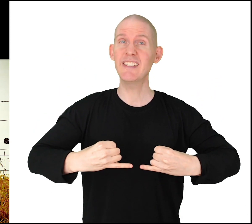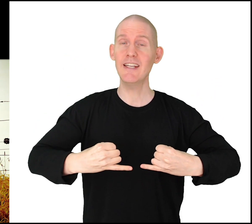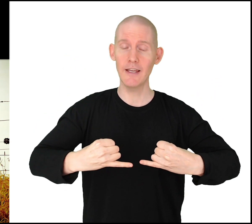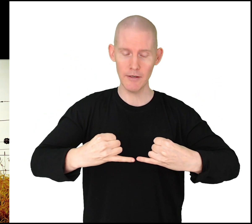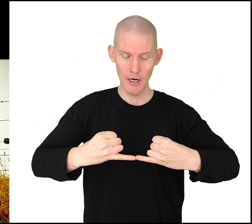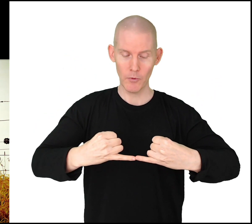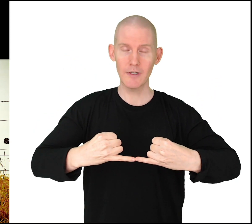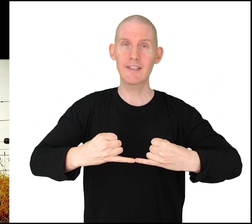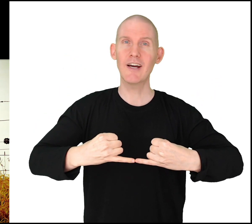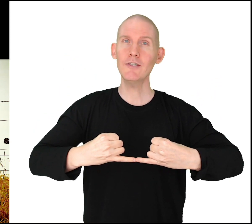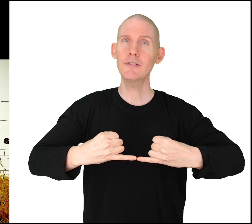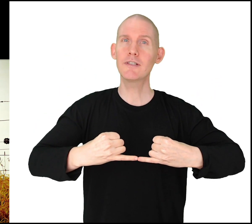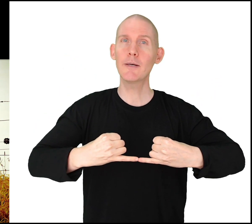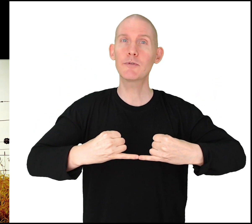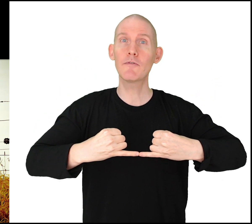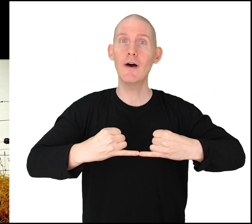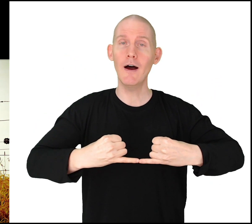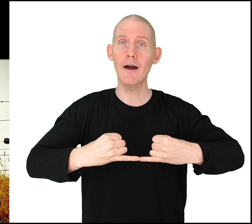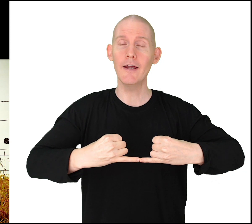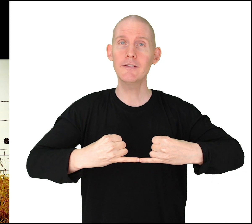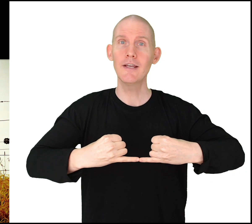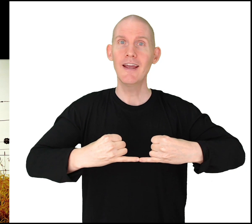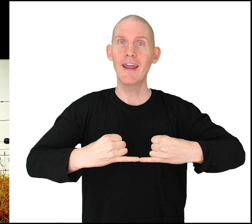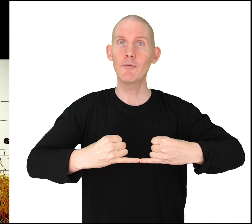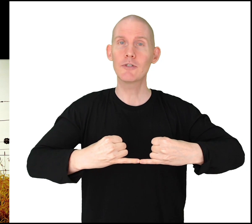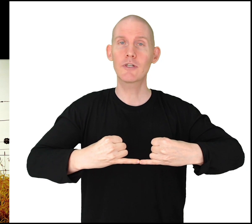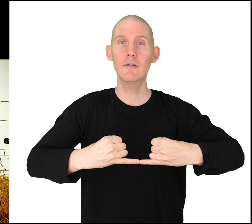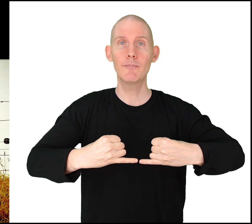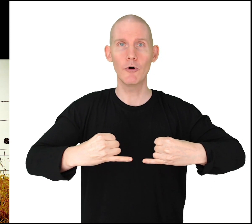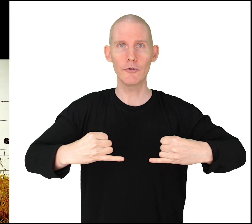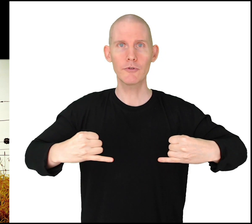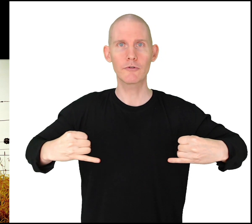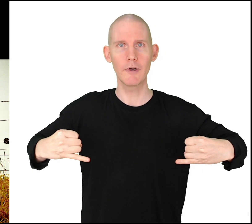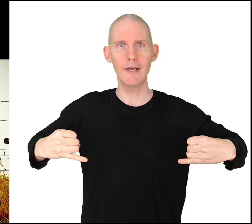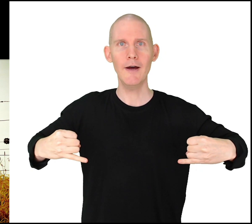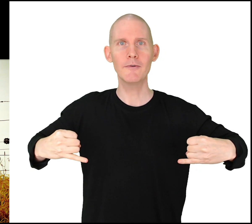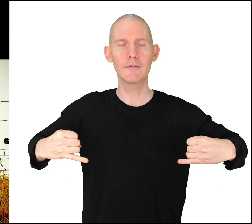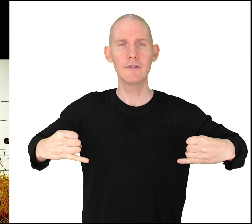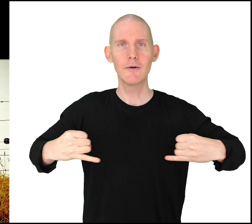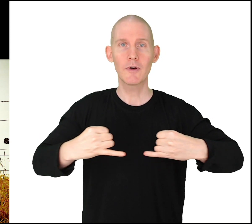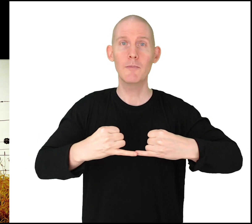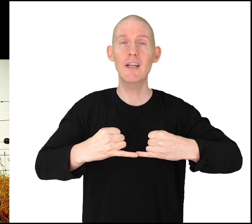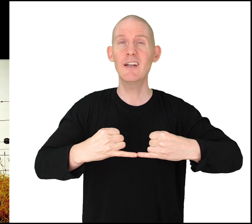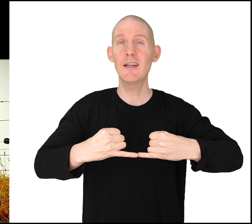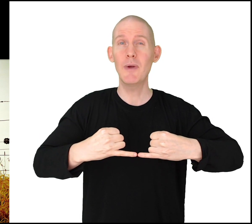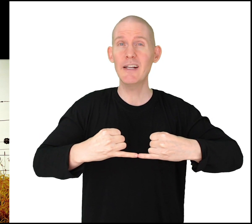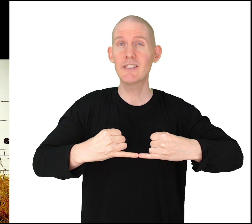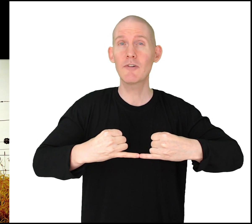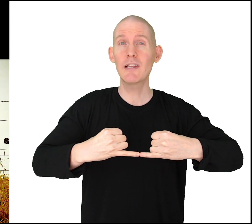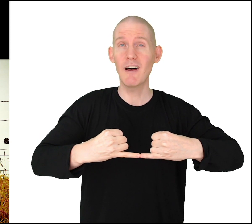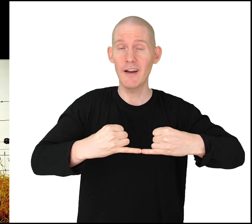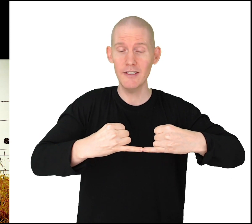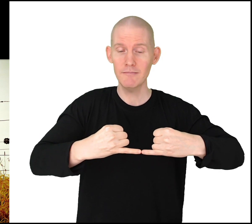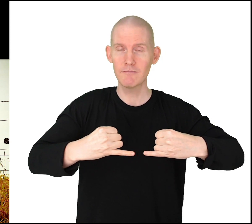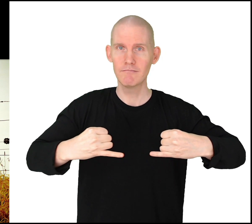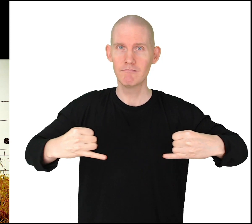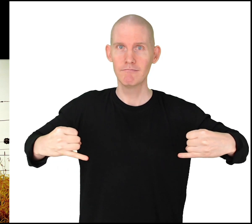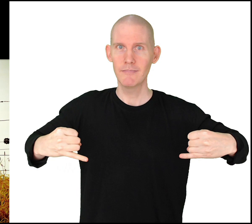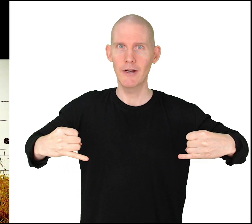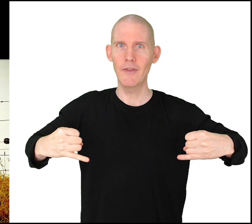in. We're going to touch the tips of the eyes, and we're just going to pull straight out. We're going to make an imaginary line in the